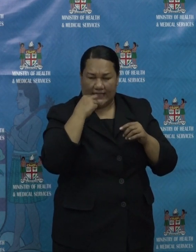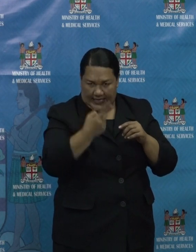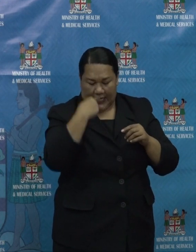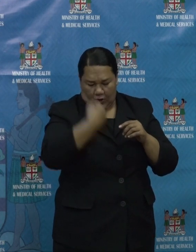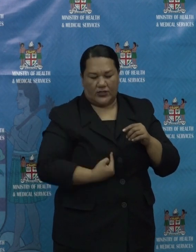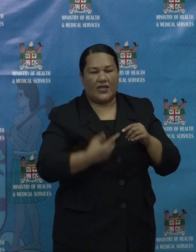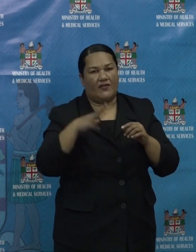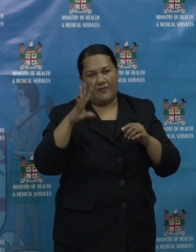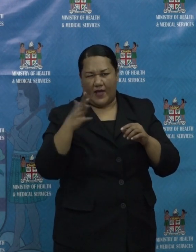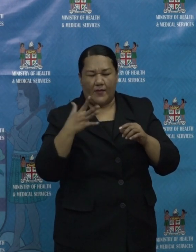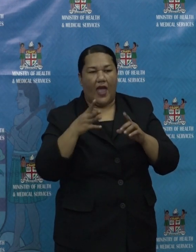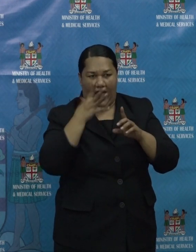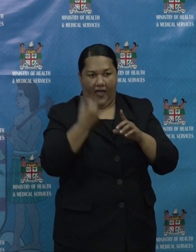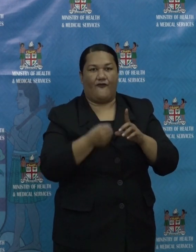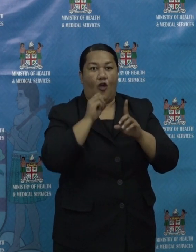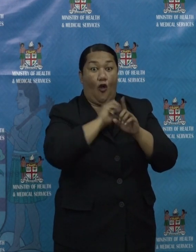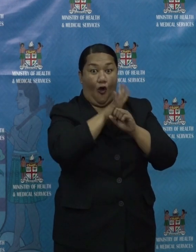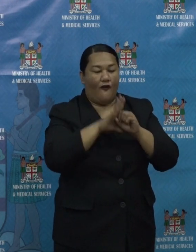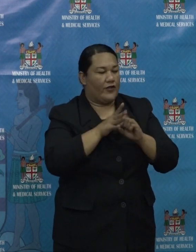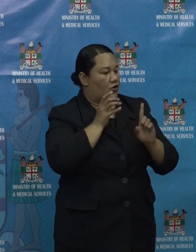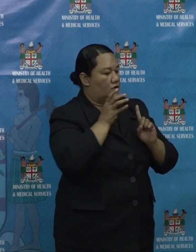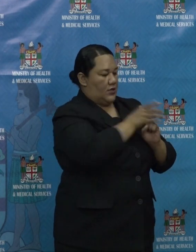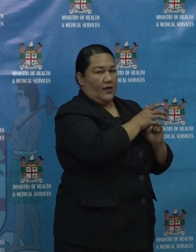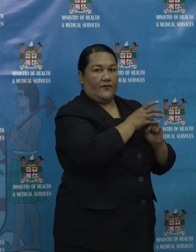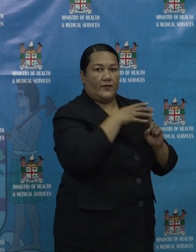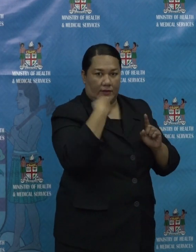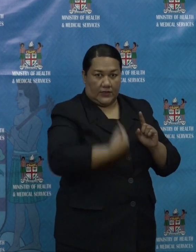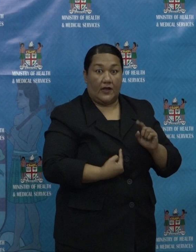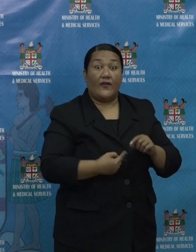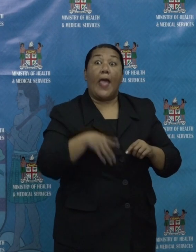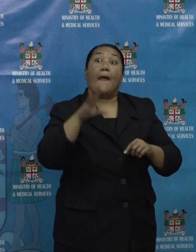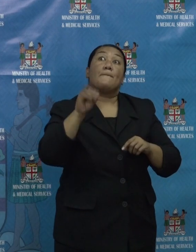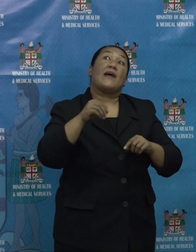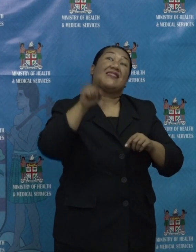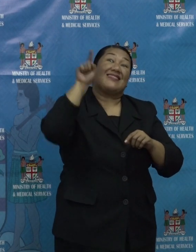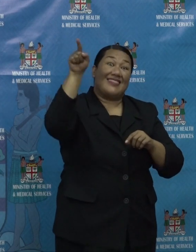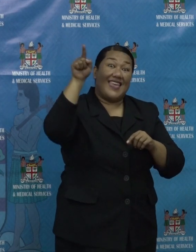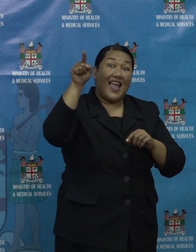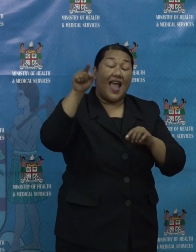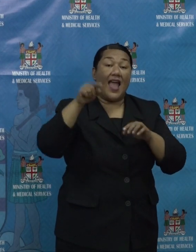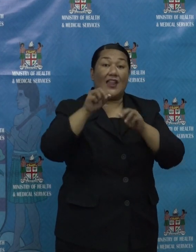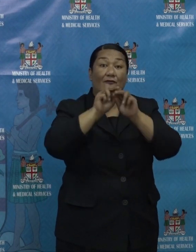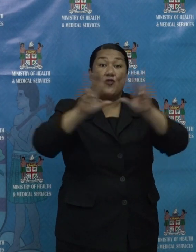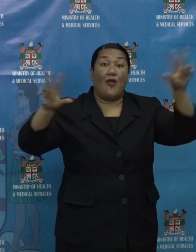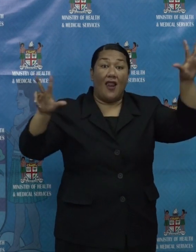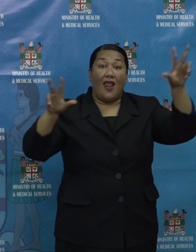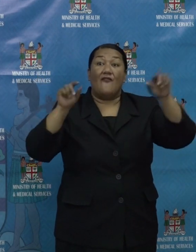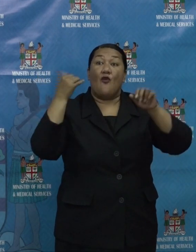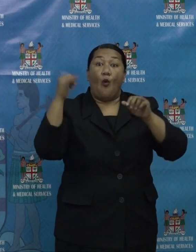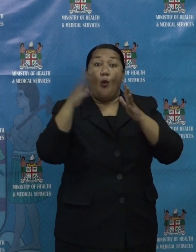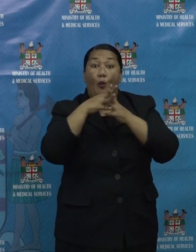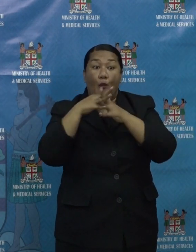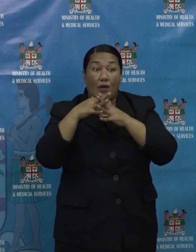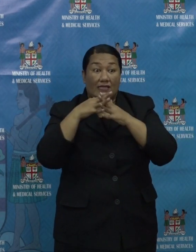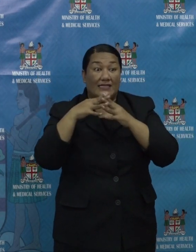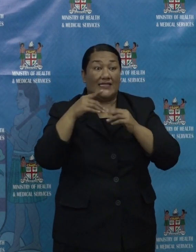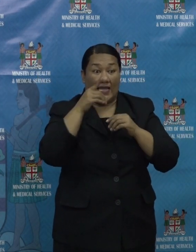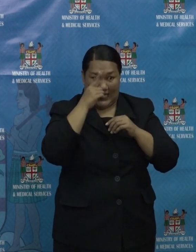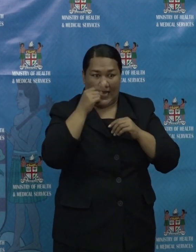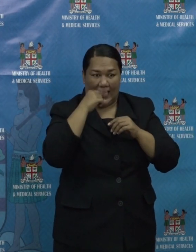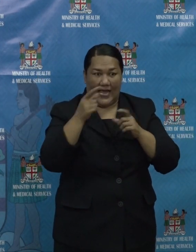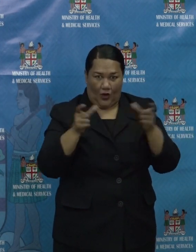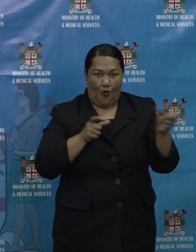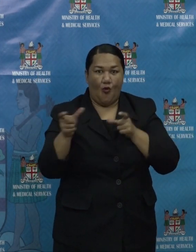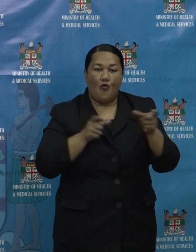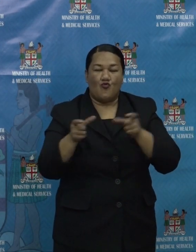it's different. They're still trying to contain transmission. They're still in the containment phase. And it's important that they still test